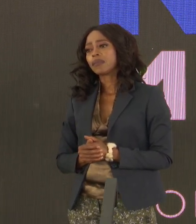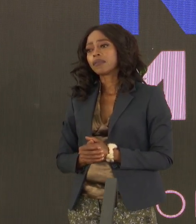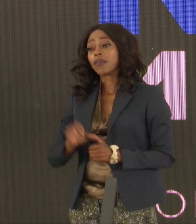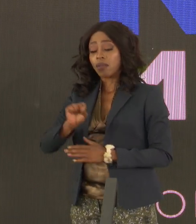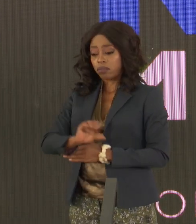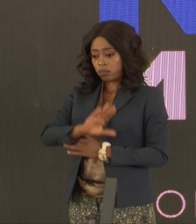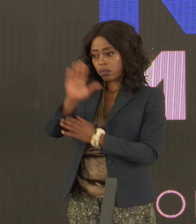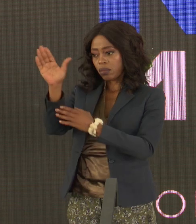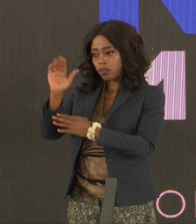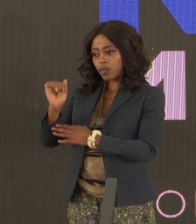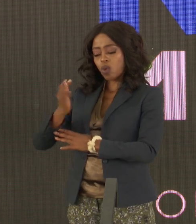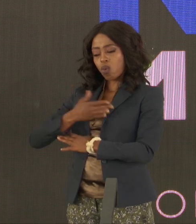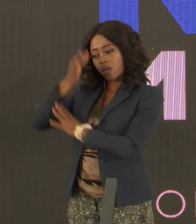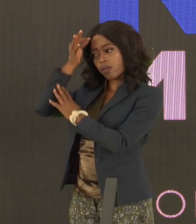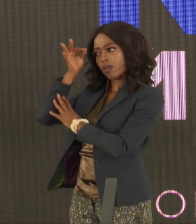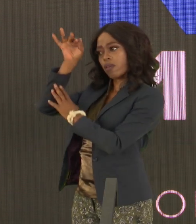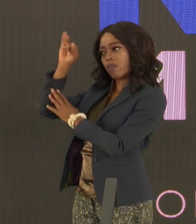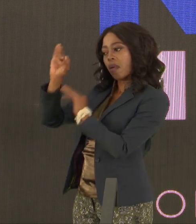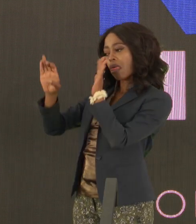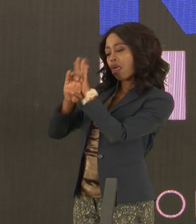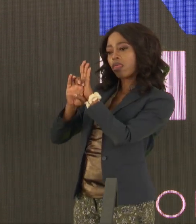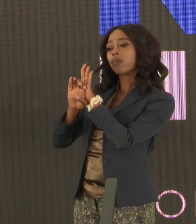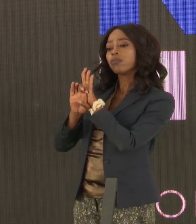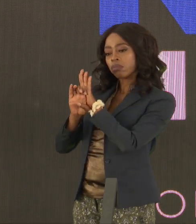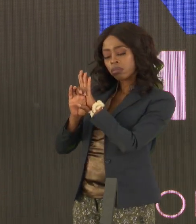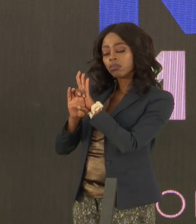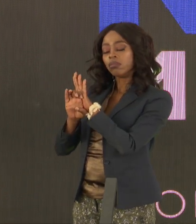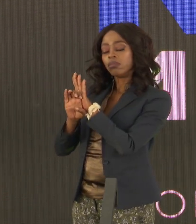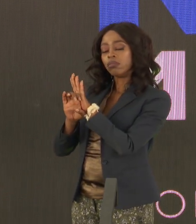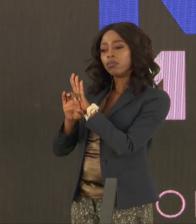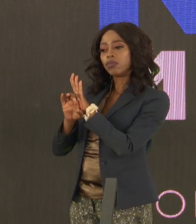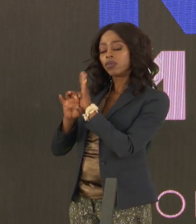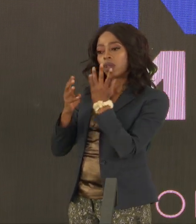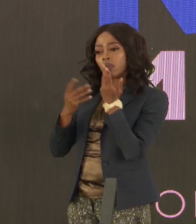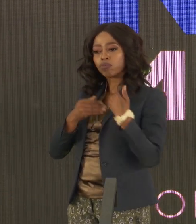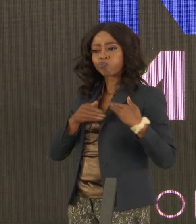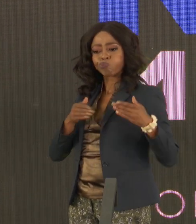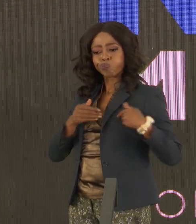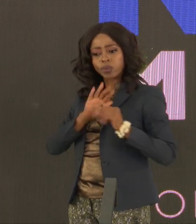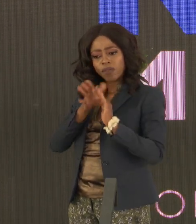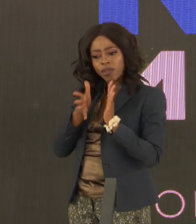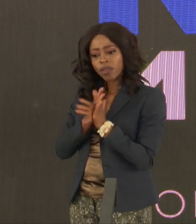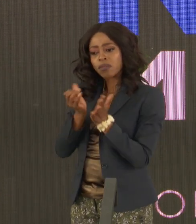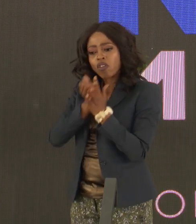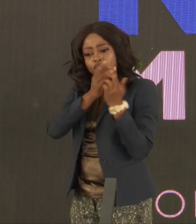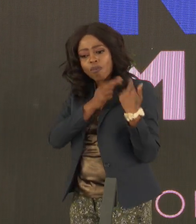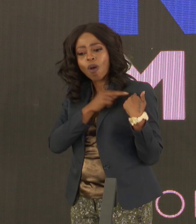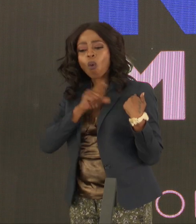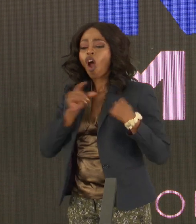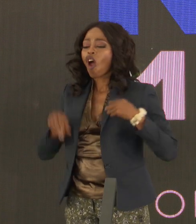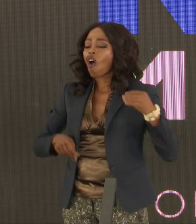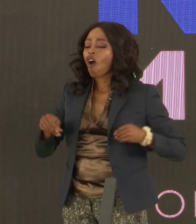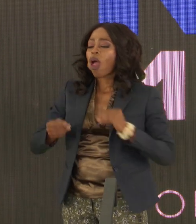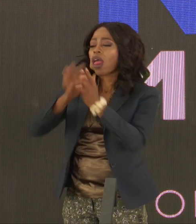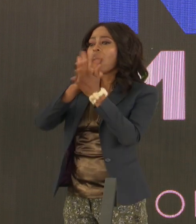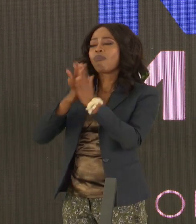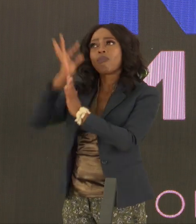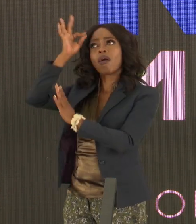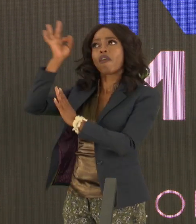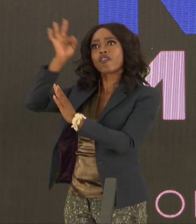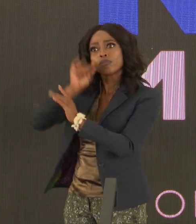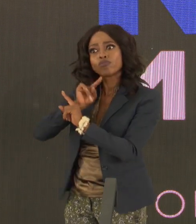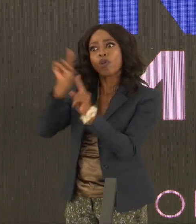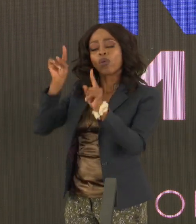South Africans want a government that is ethical, that is transparent and accountable so that corruption does not destroy our